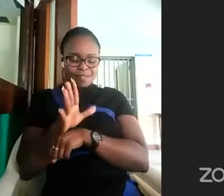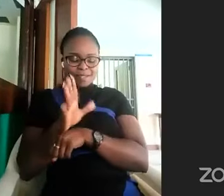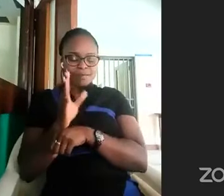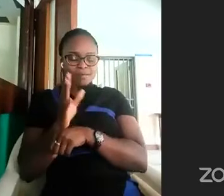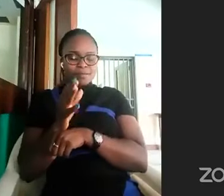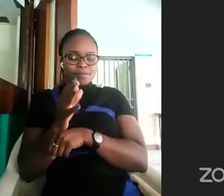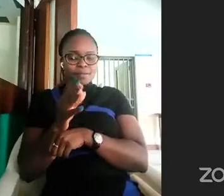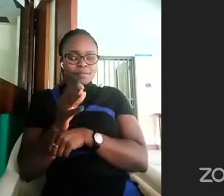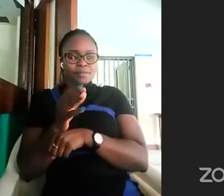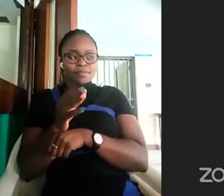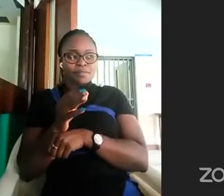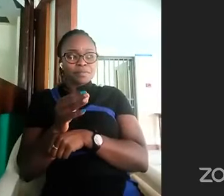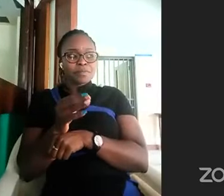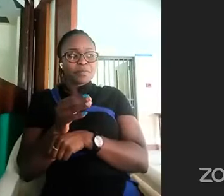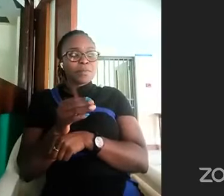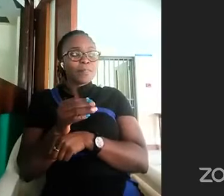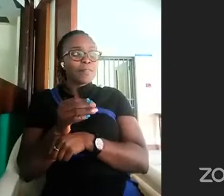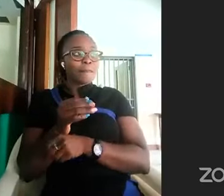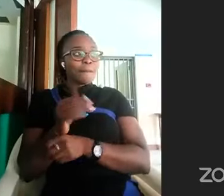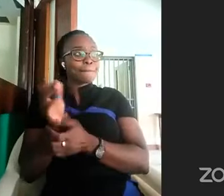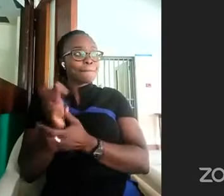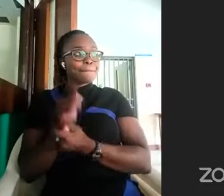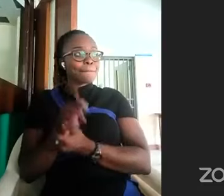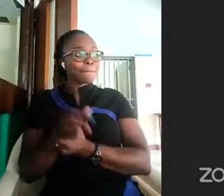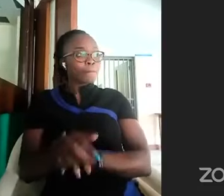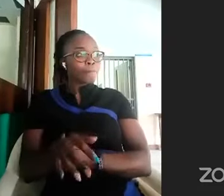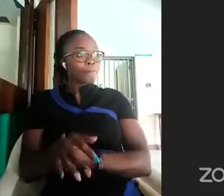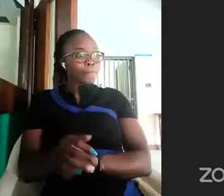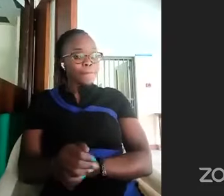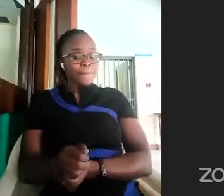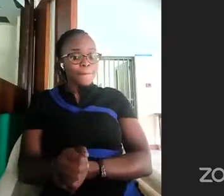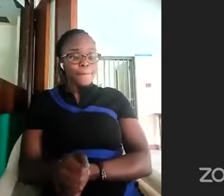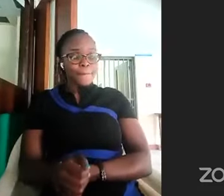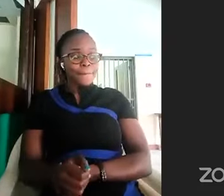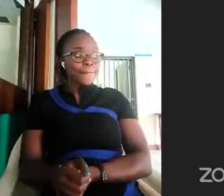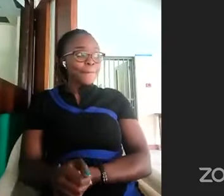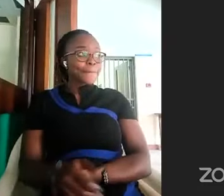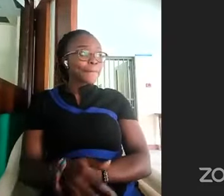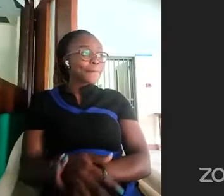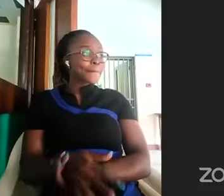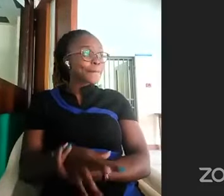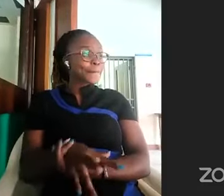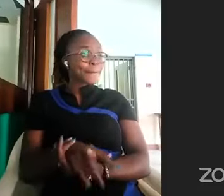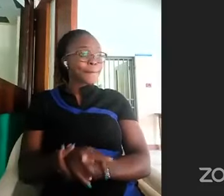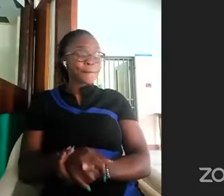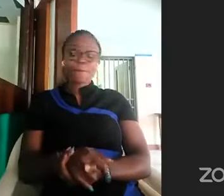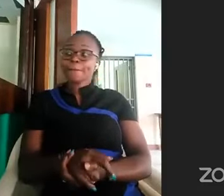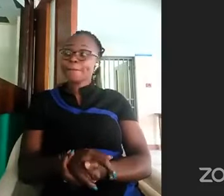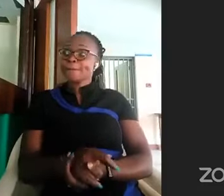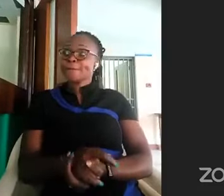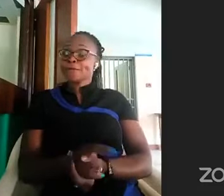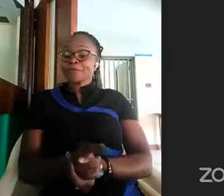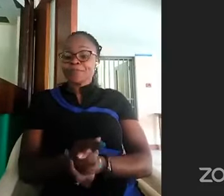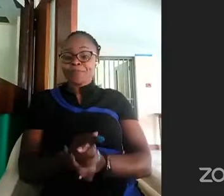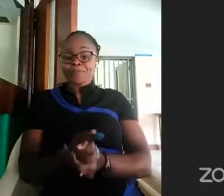our, maybe Maureen and any other person is going to answer that question, you have